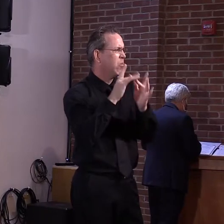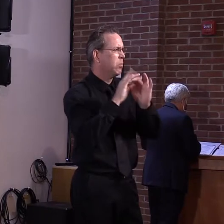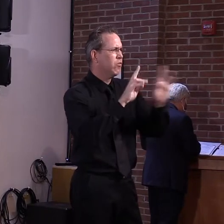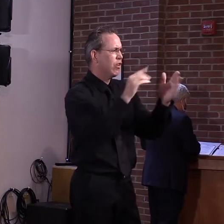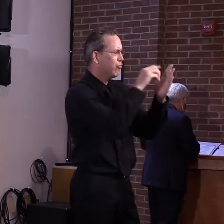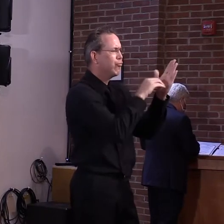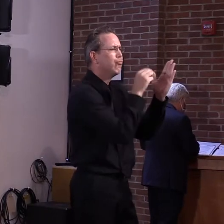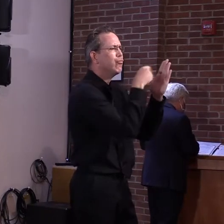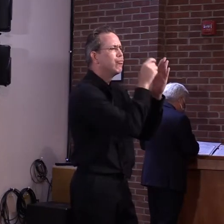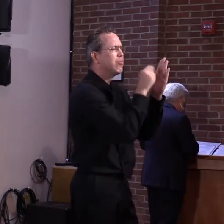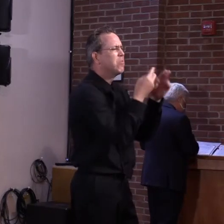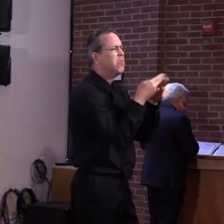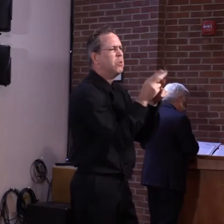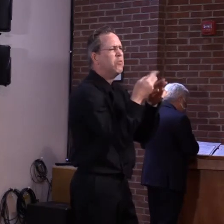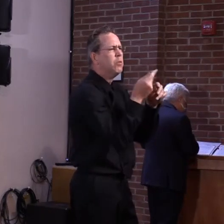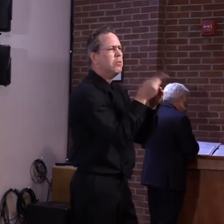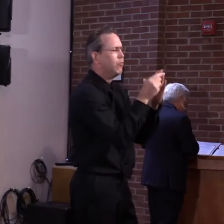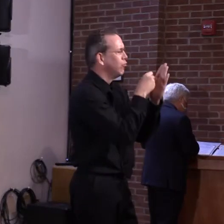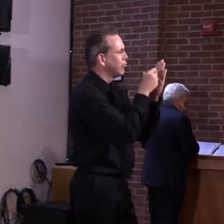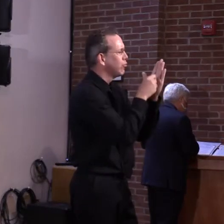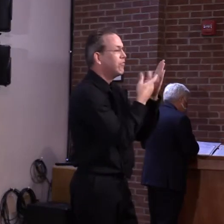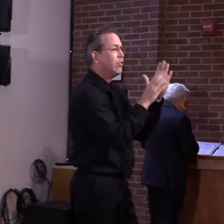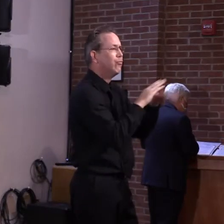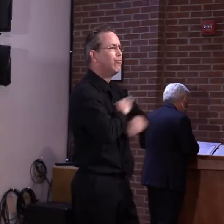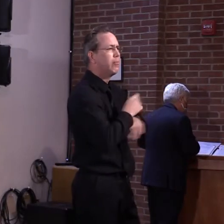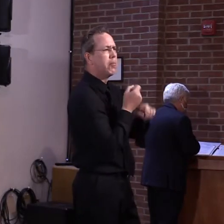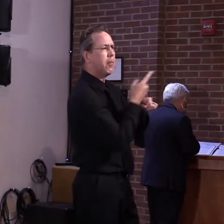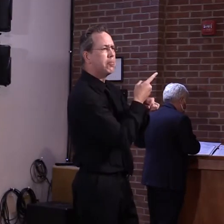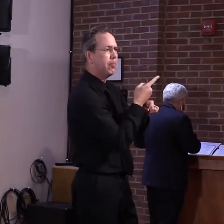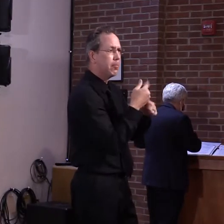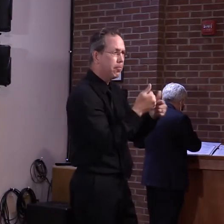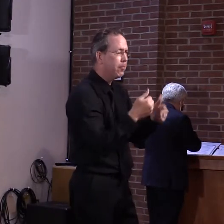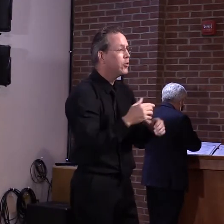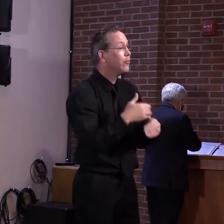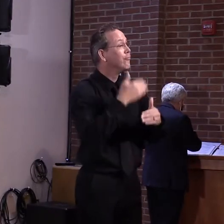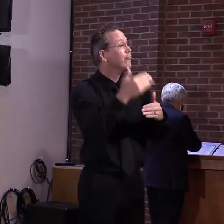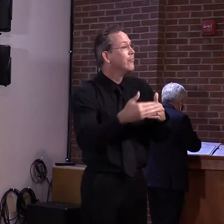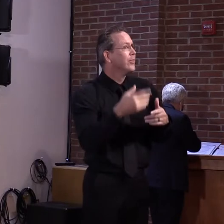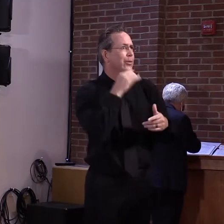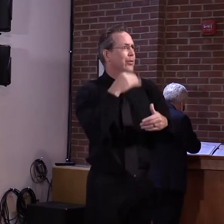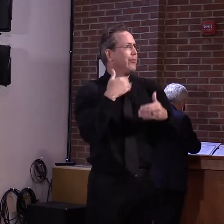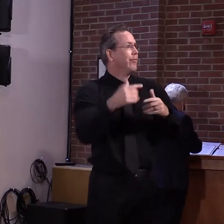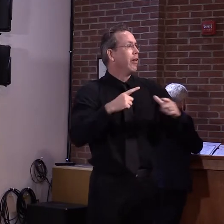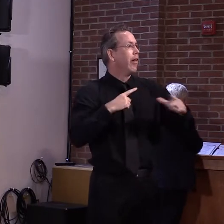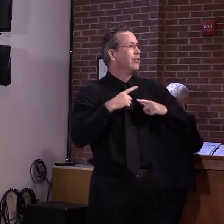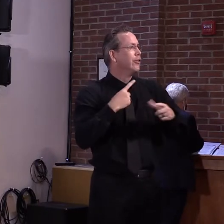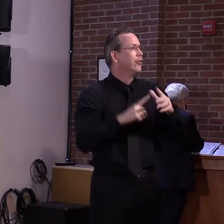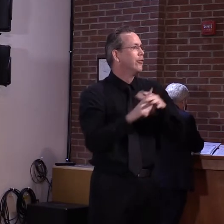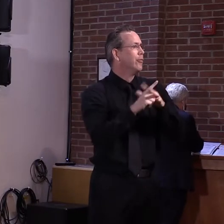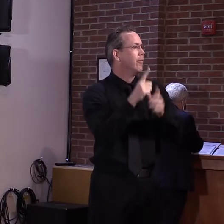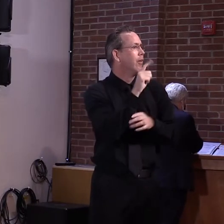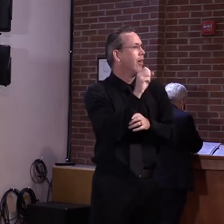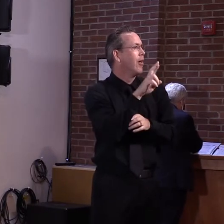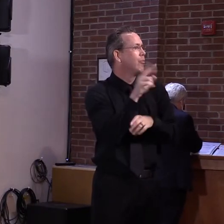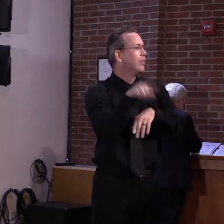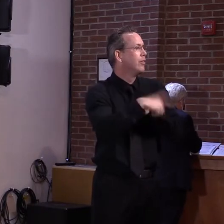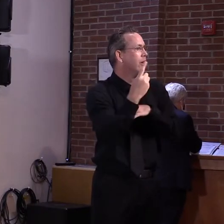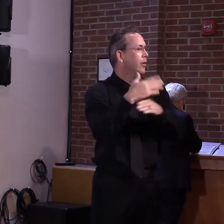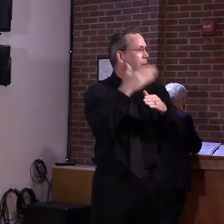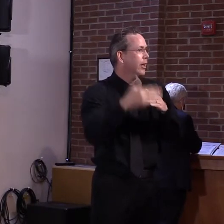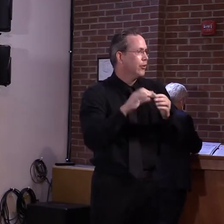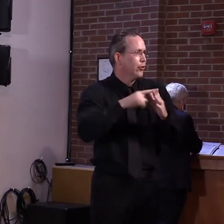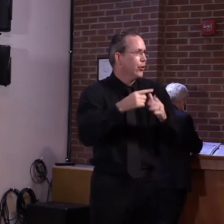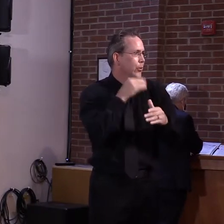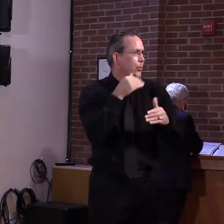Since we're heading into a holiday weekend, I want to take some time today to ask Vermonters to make an extra